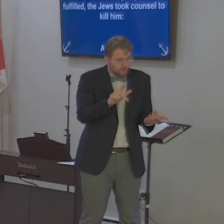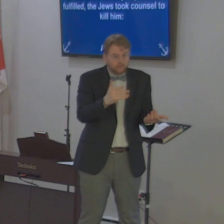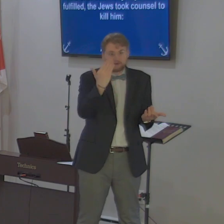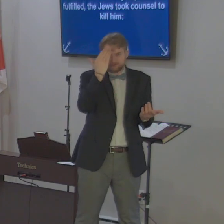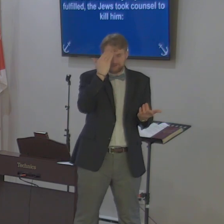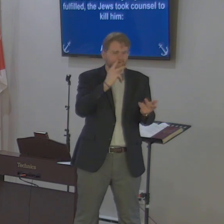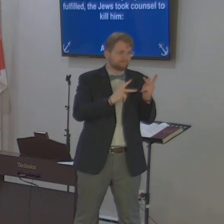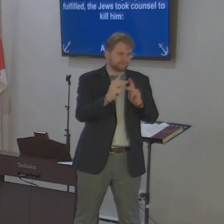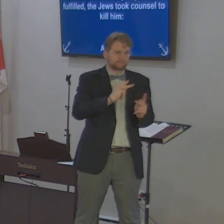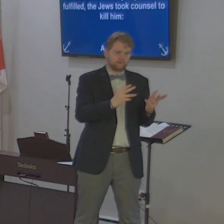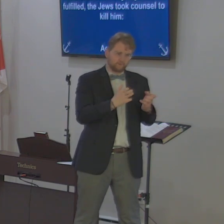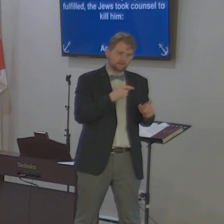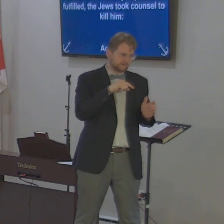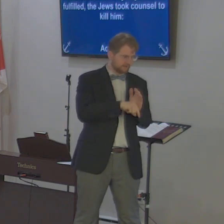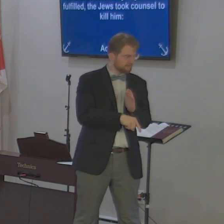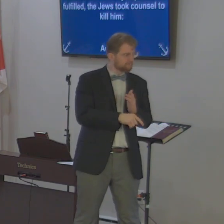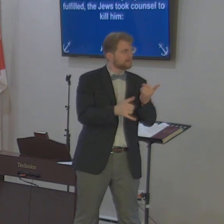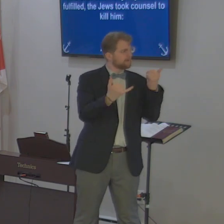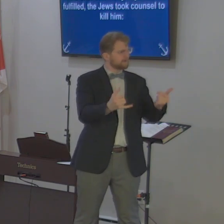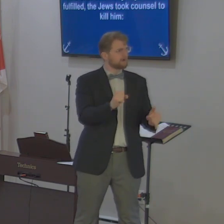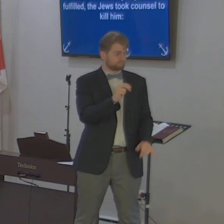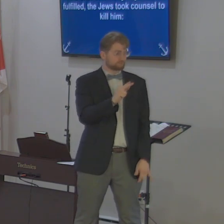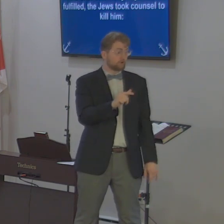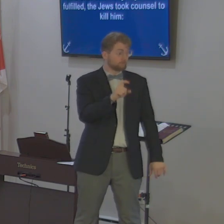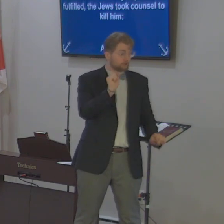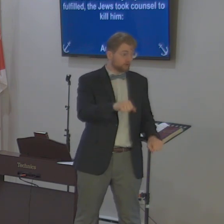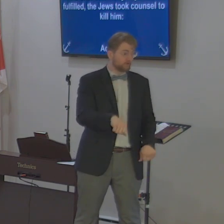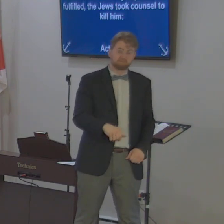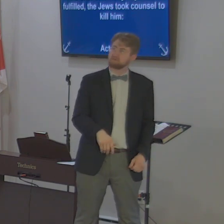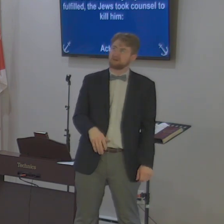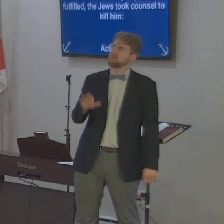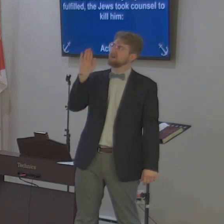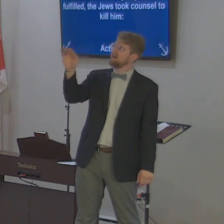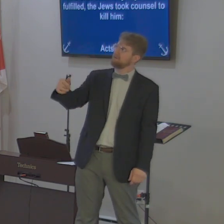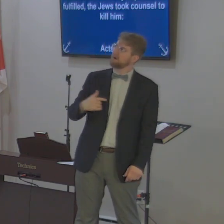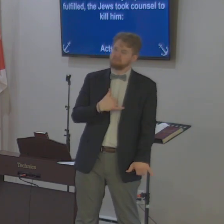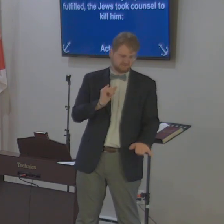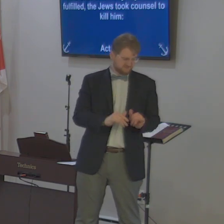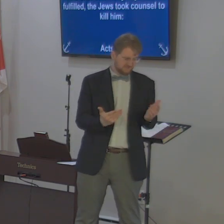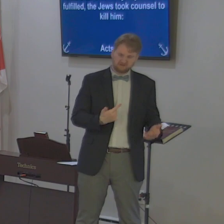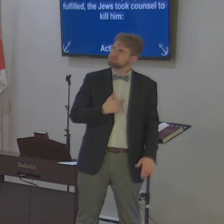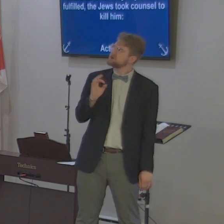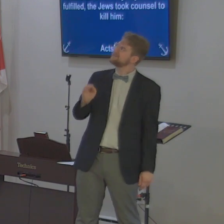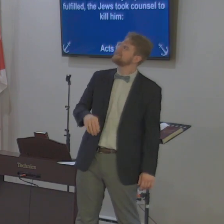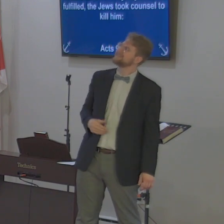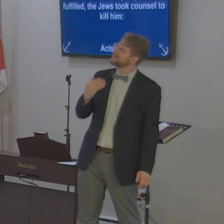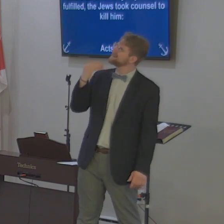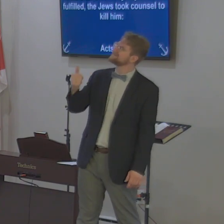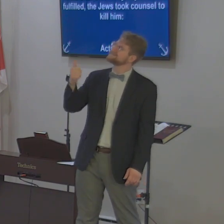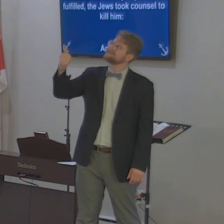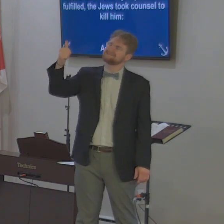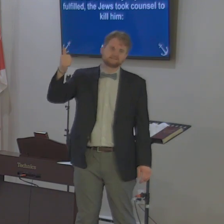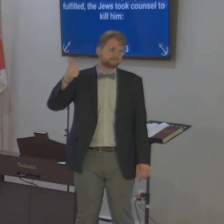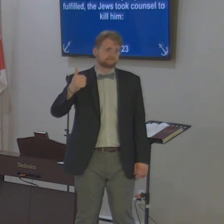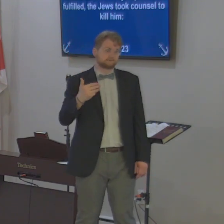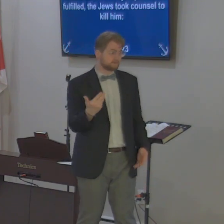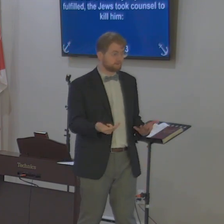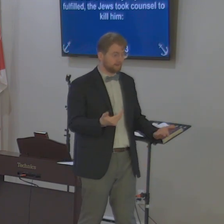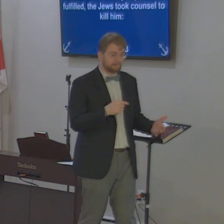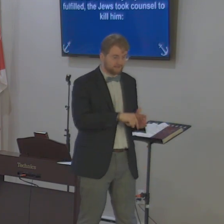Saul could have kicked against those pricks and said, nah, I'm just going to stay here. He might have ended up dead.